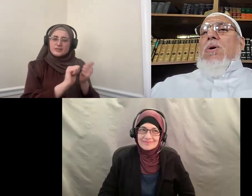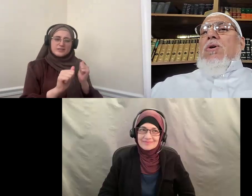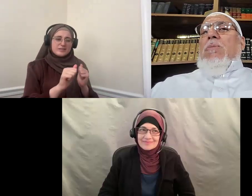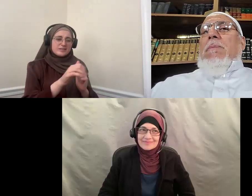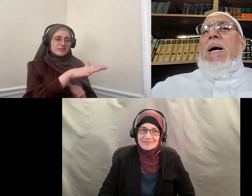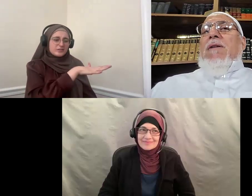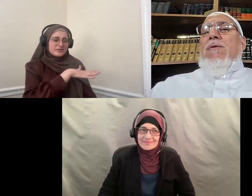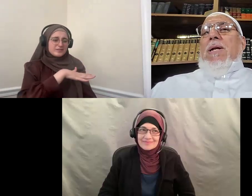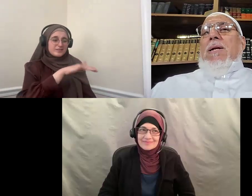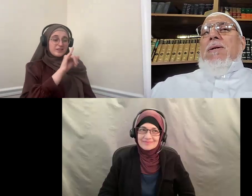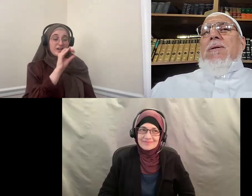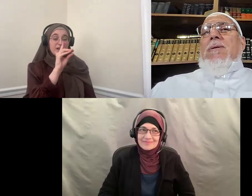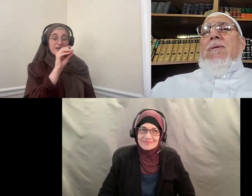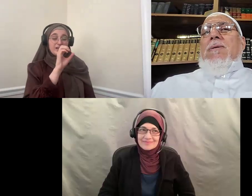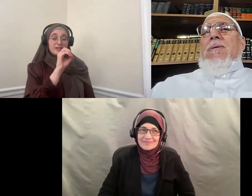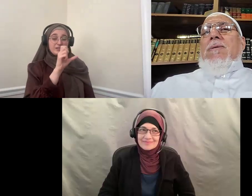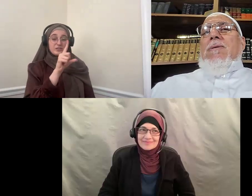Are you going to be mindful then?